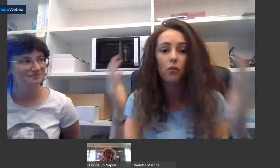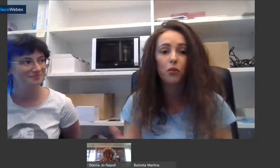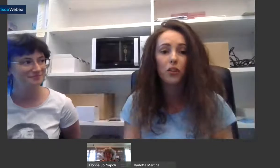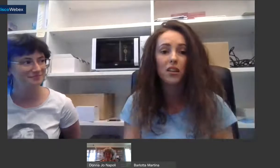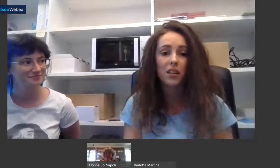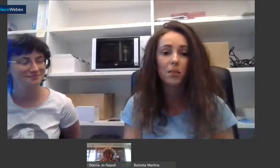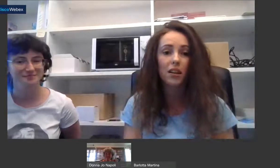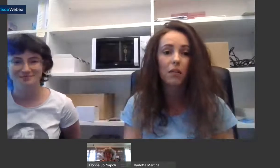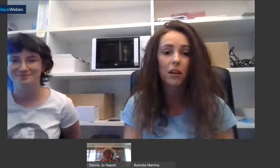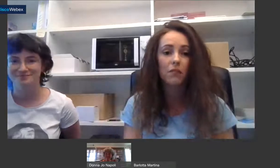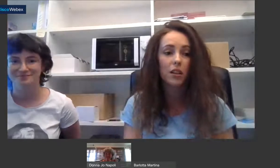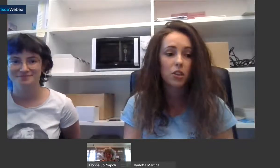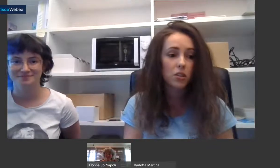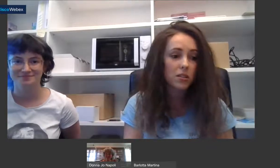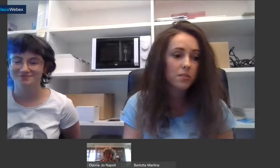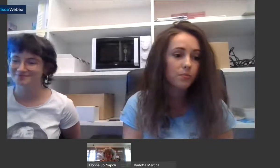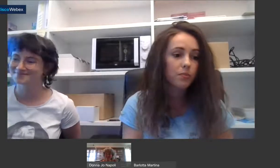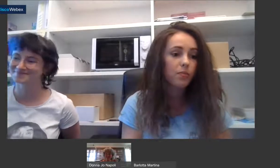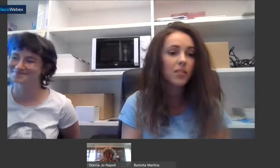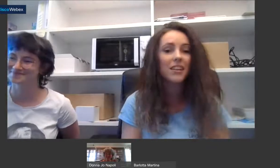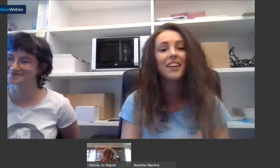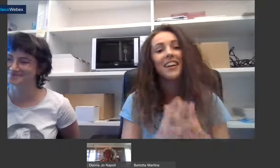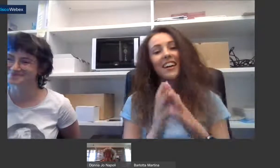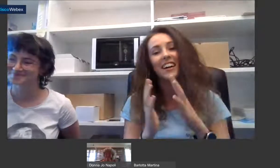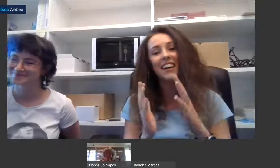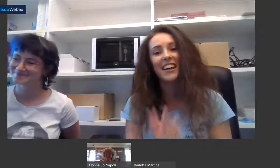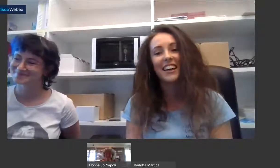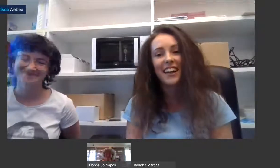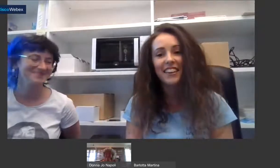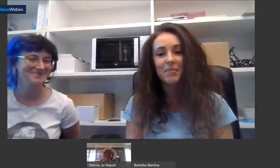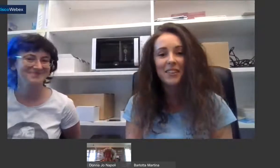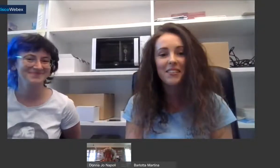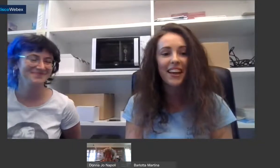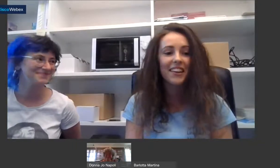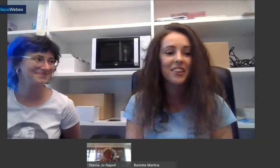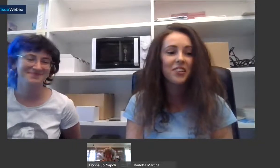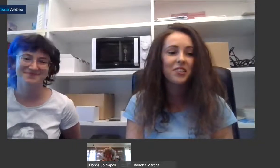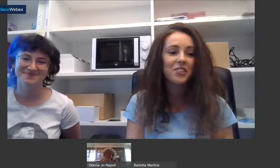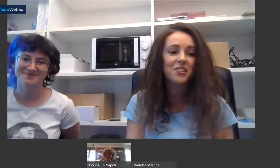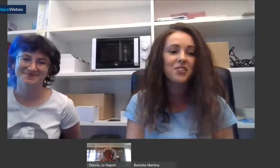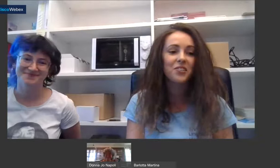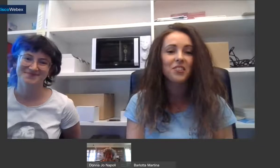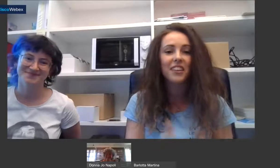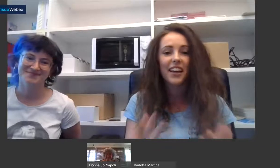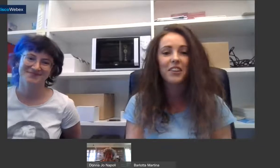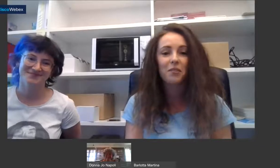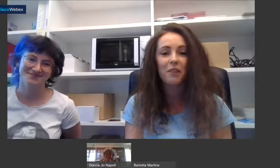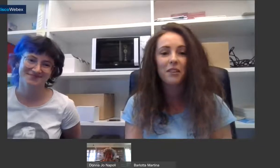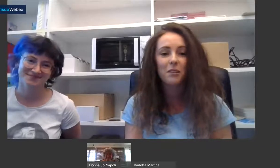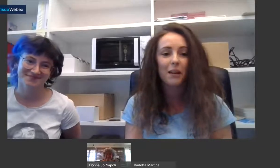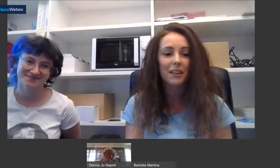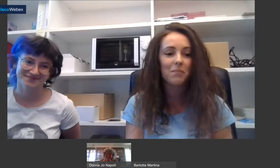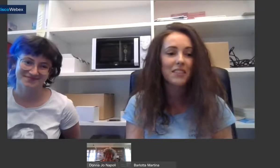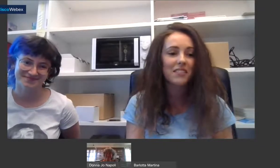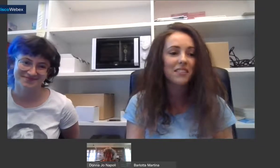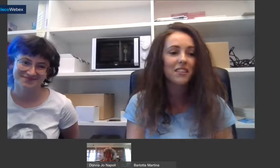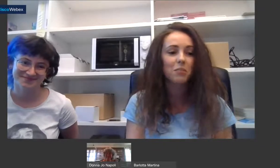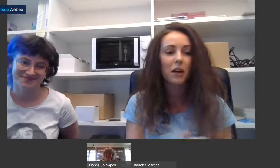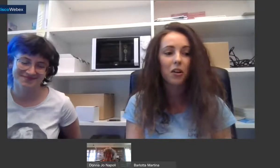you for accepting our invitations. Another big thank goes to the head of our department,